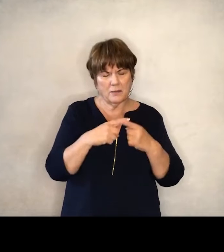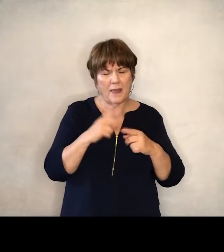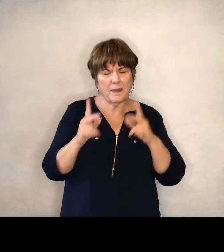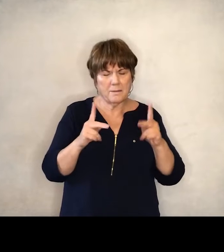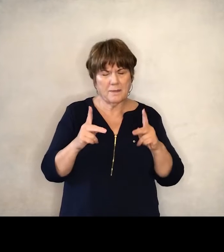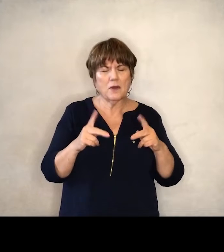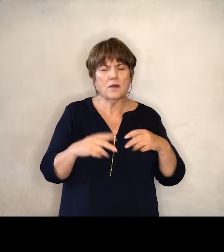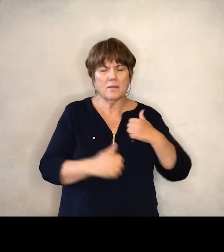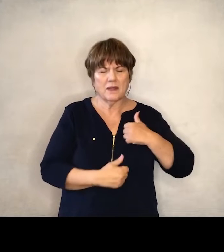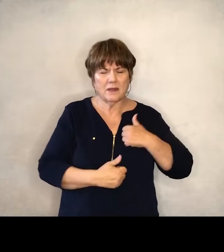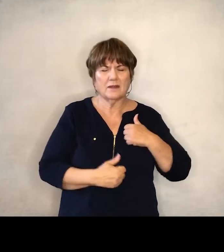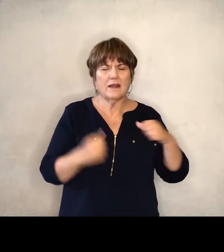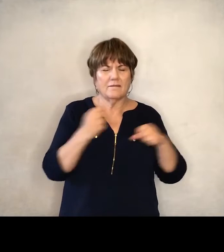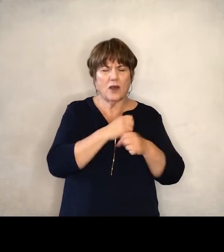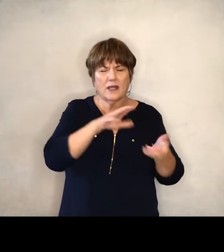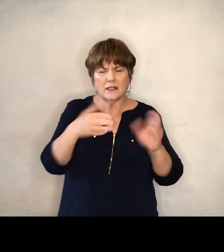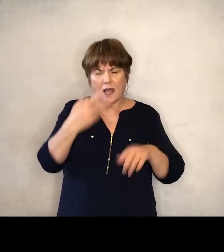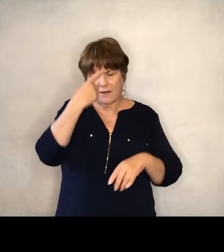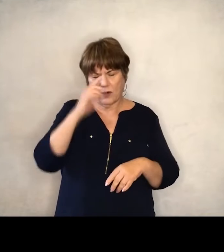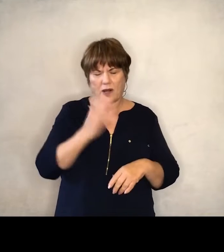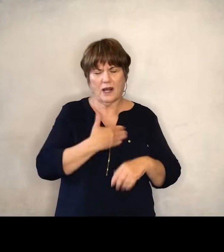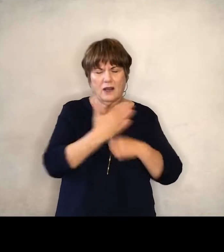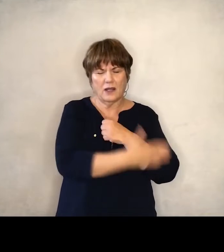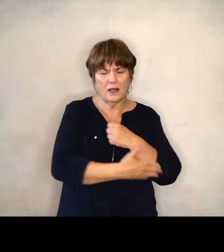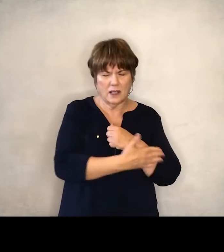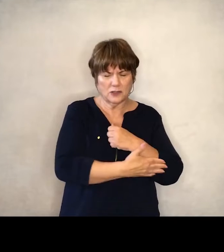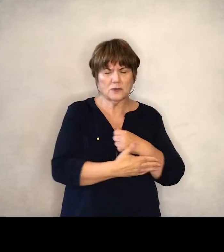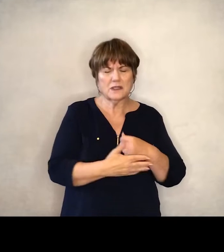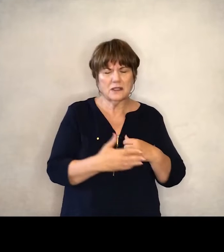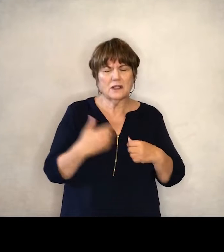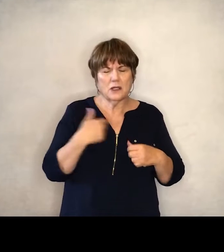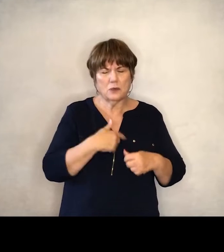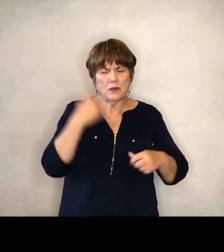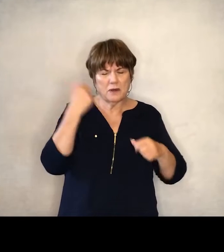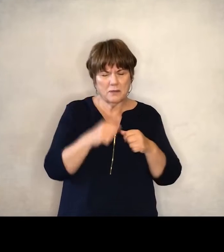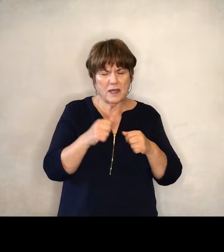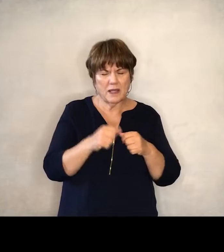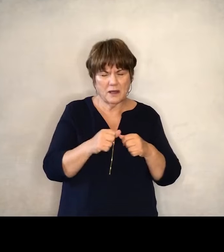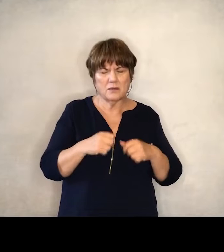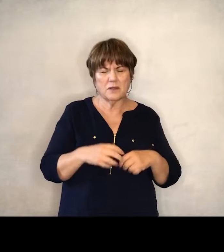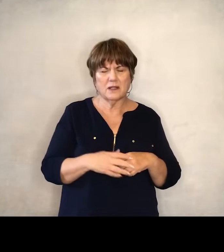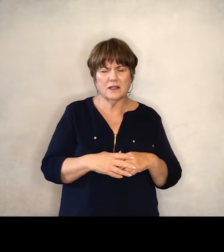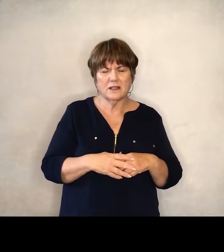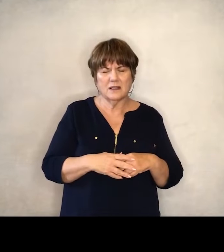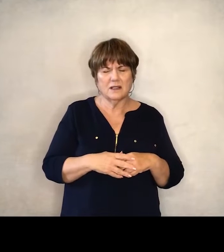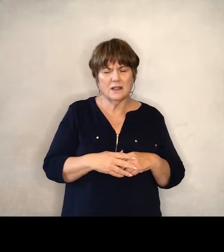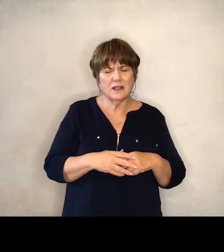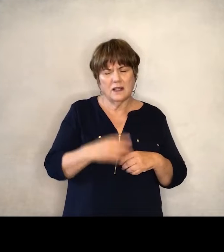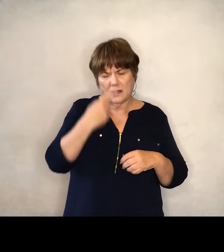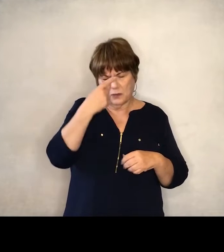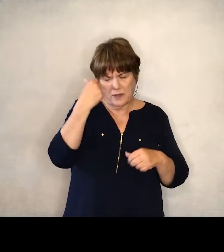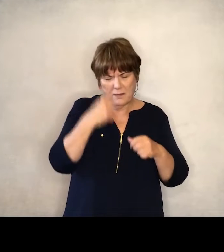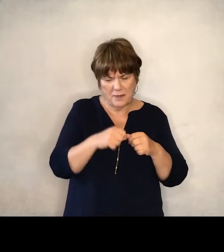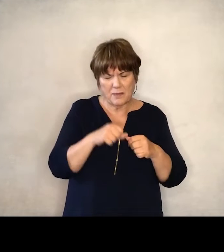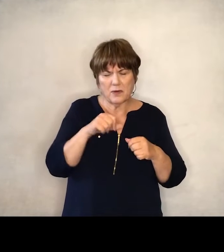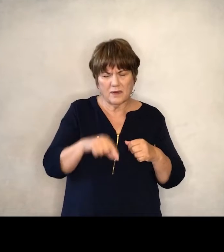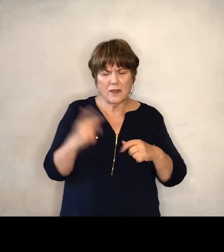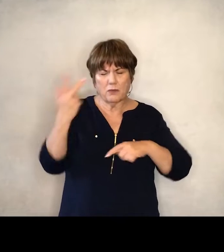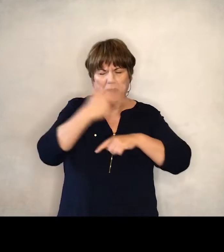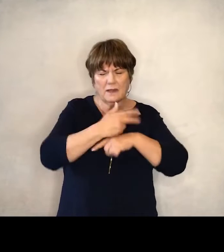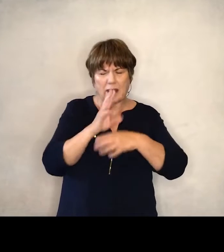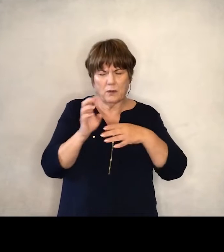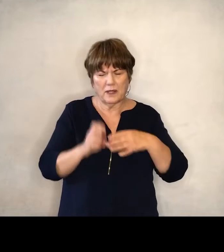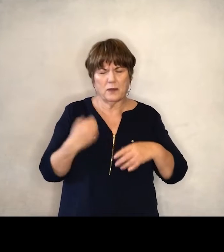them. Let's remember them as we go about whatever our plans are for this long weekend.